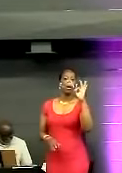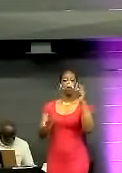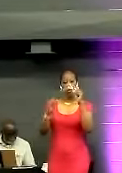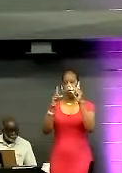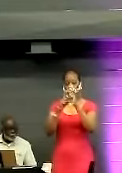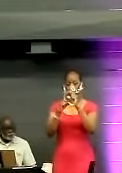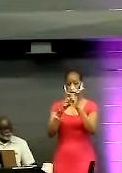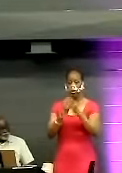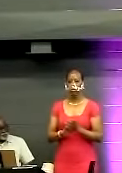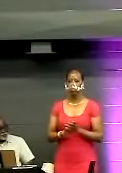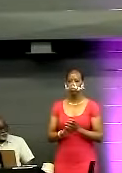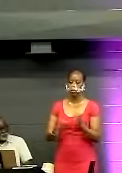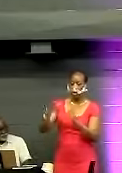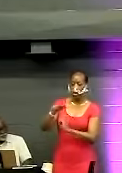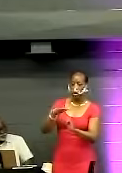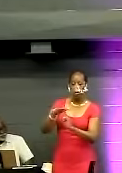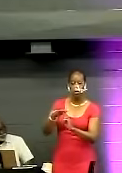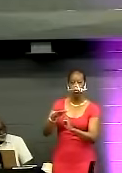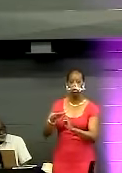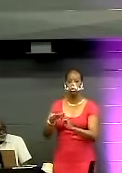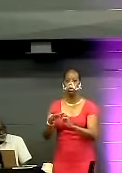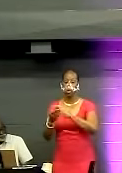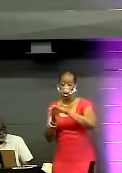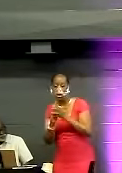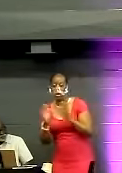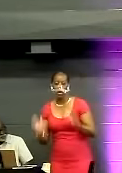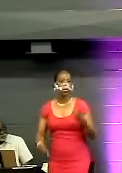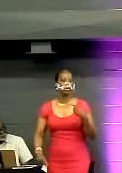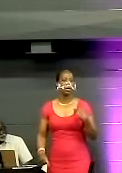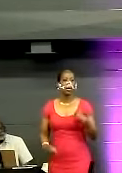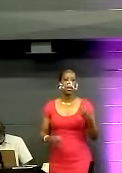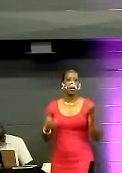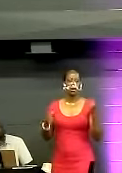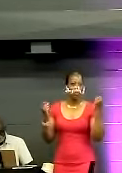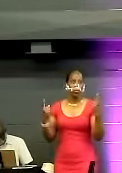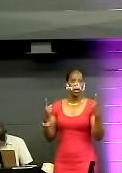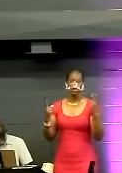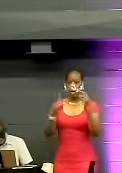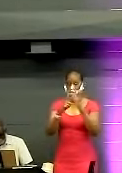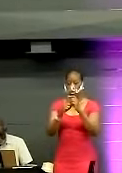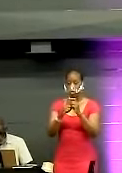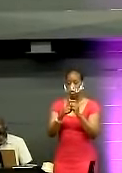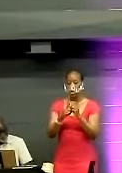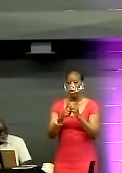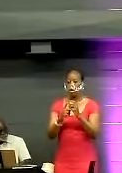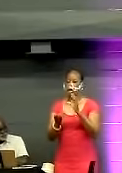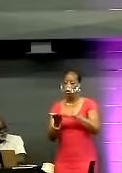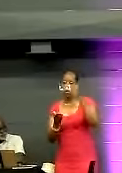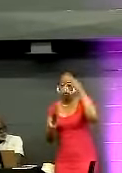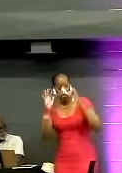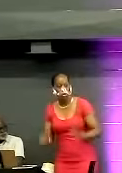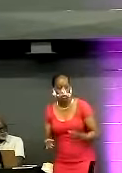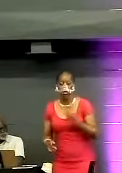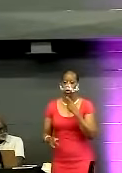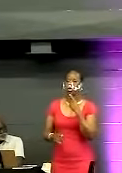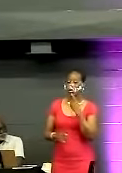school counselor, I'm fascinated by words that students call bad, right? If you go to a first grade class, they'll come